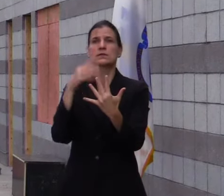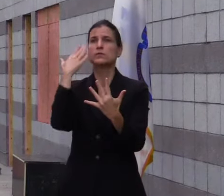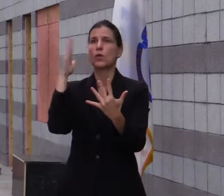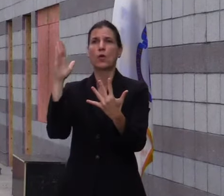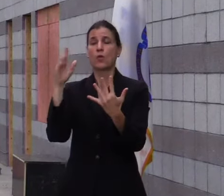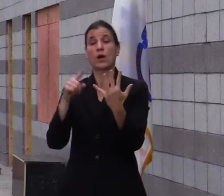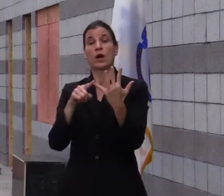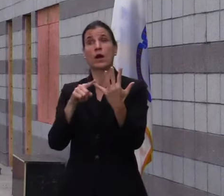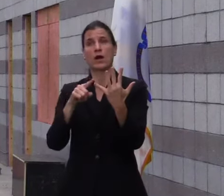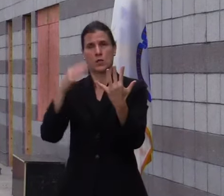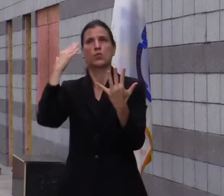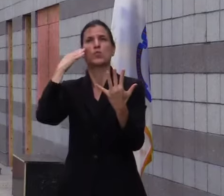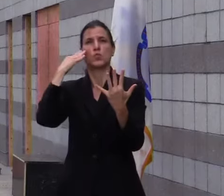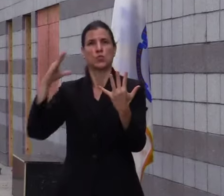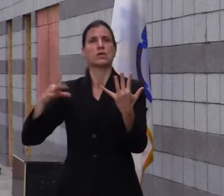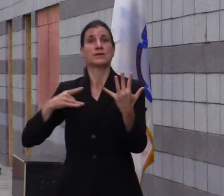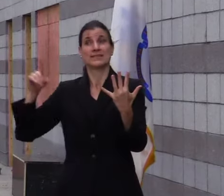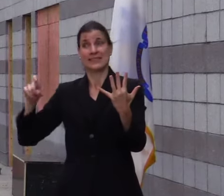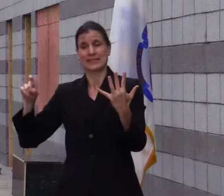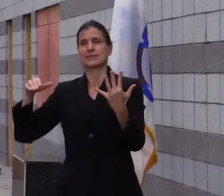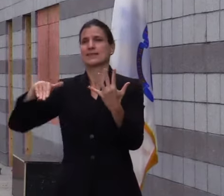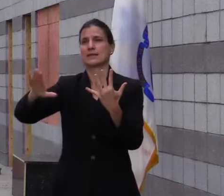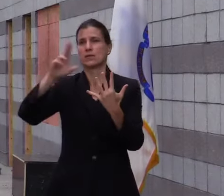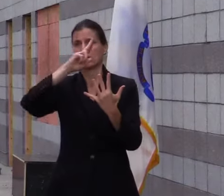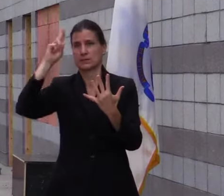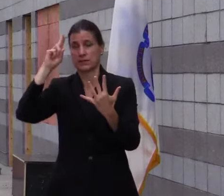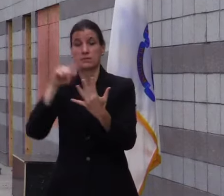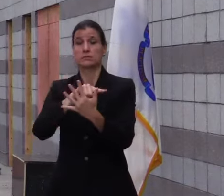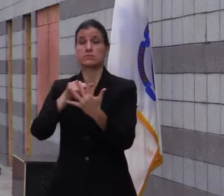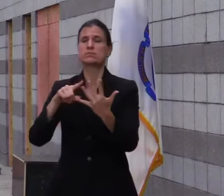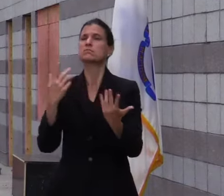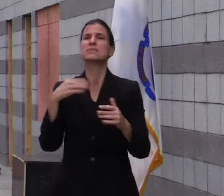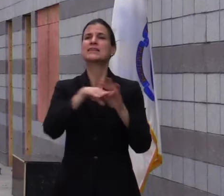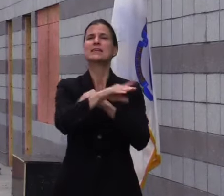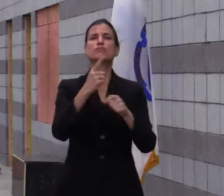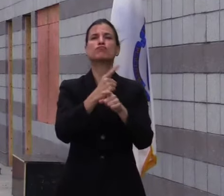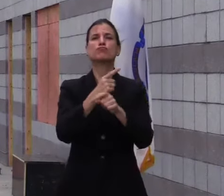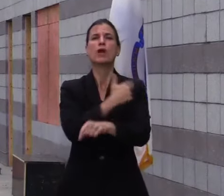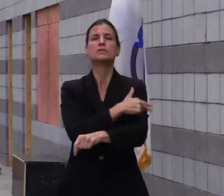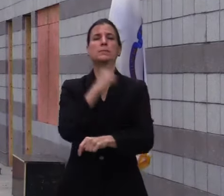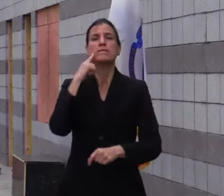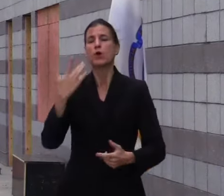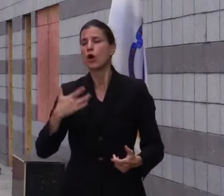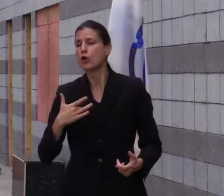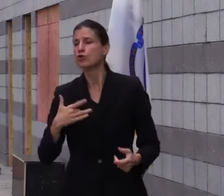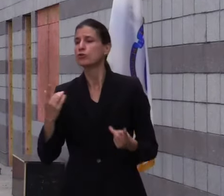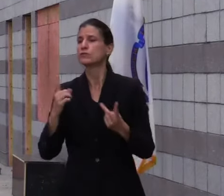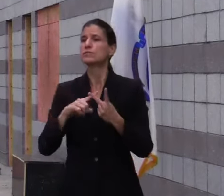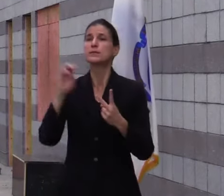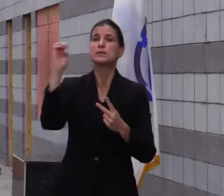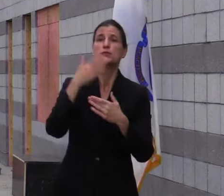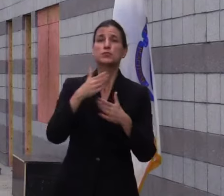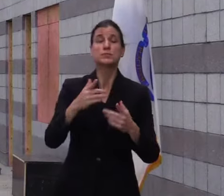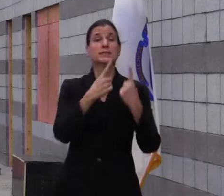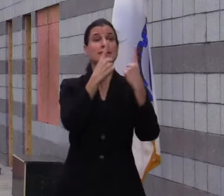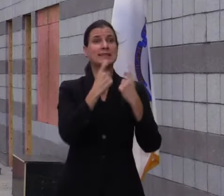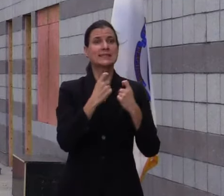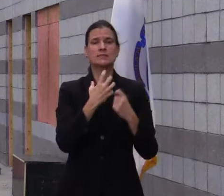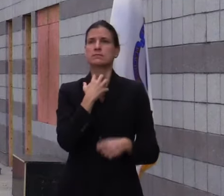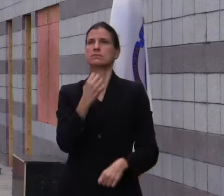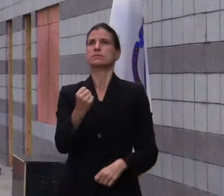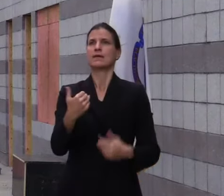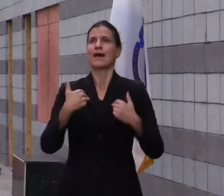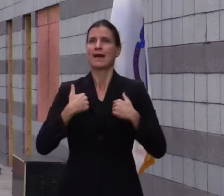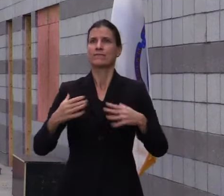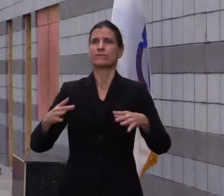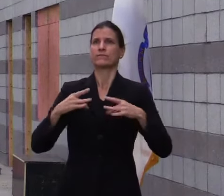with all the protocols you treat to manage the infection, but they weren't there because they had COVID. They were there, they were asymptomatic. They were there because they had some